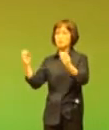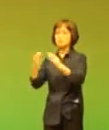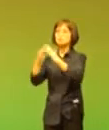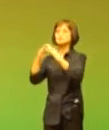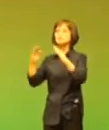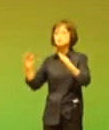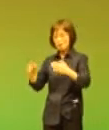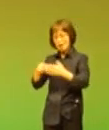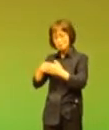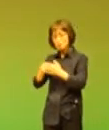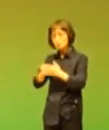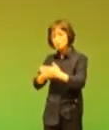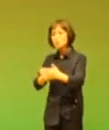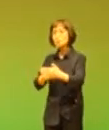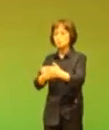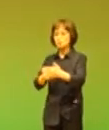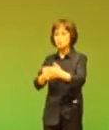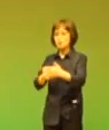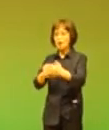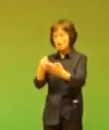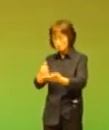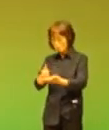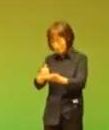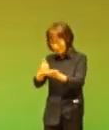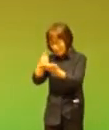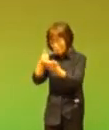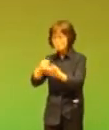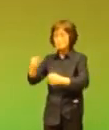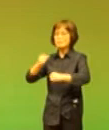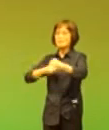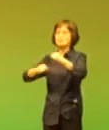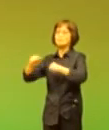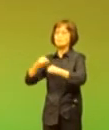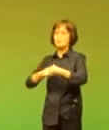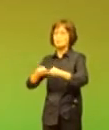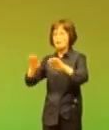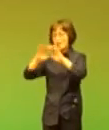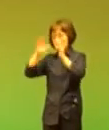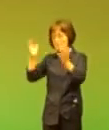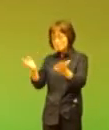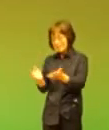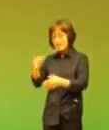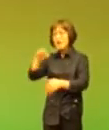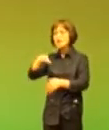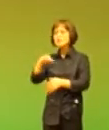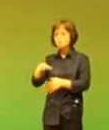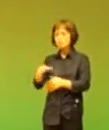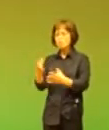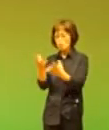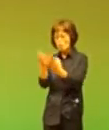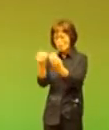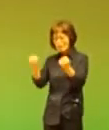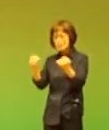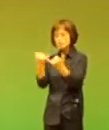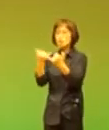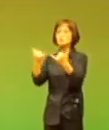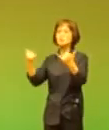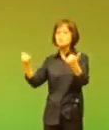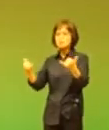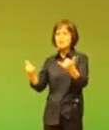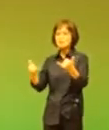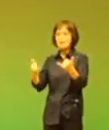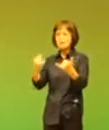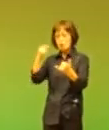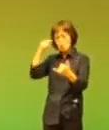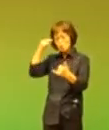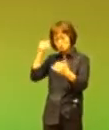and honorable, along with many millions of other thinking and caring people throughout the world.